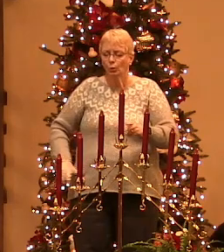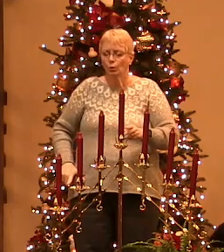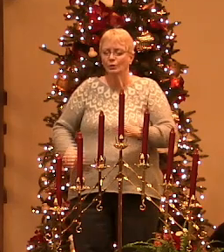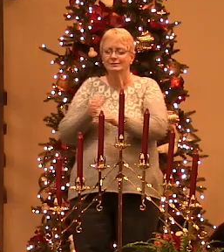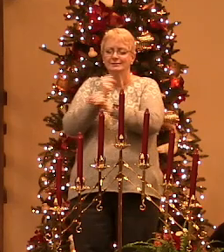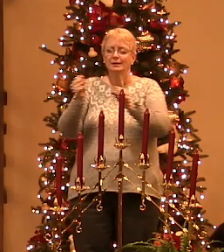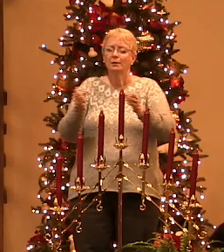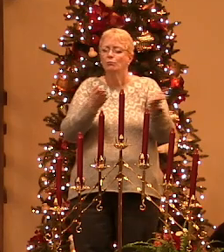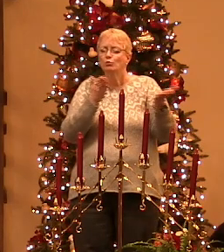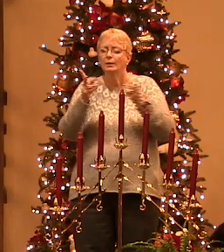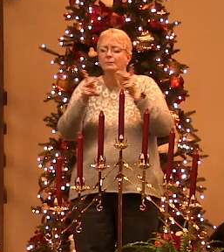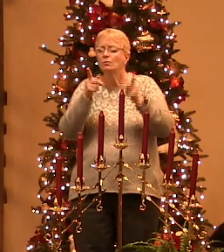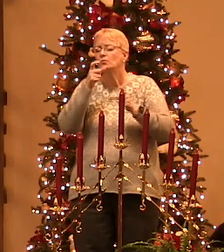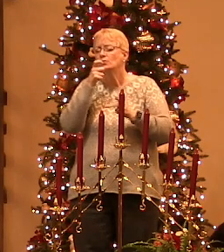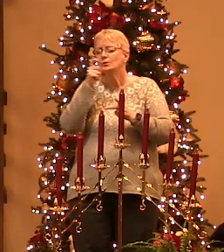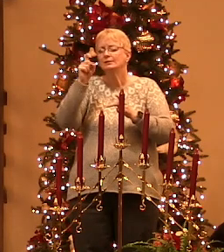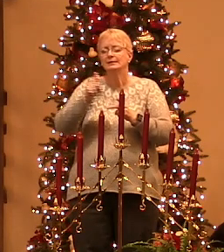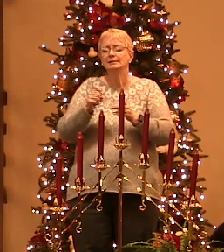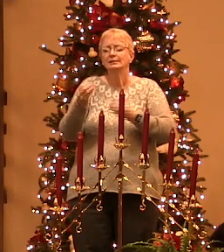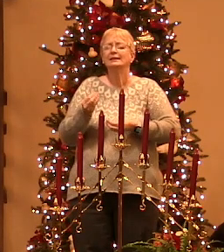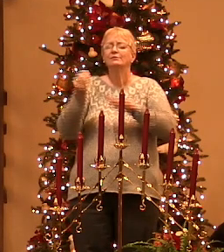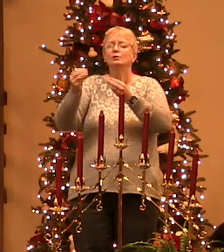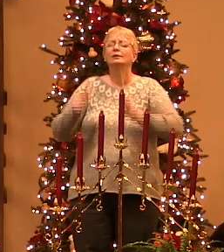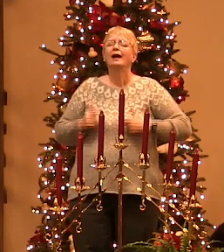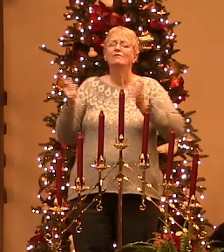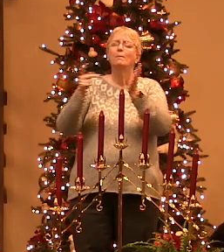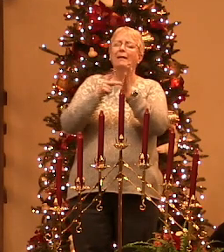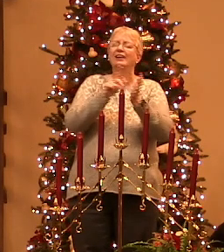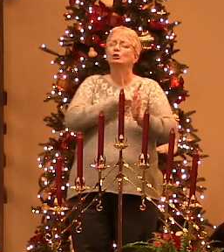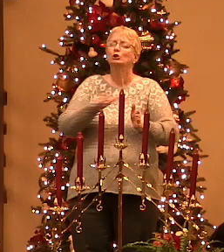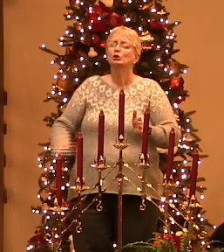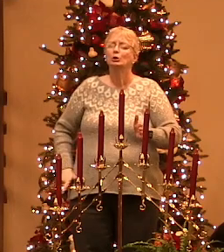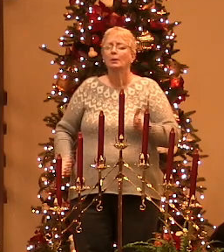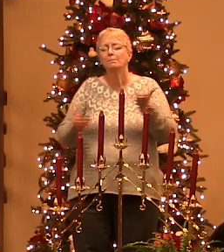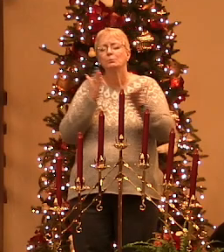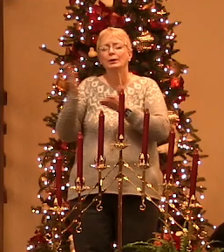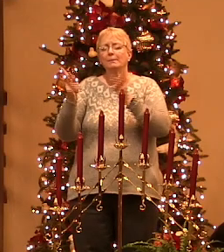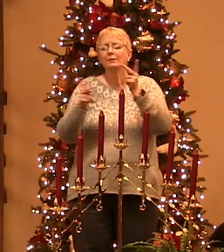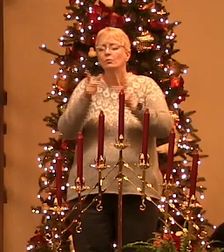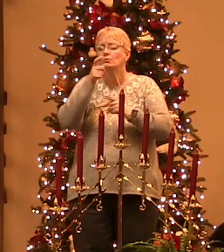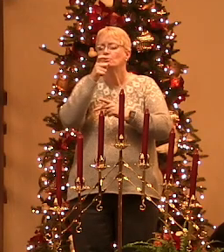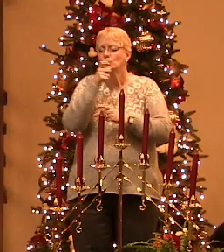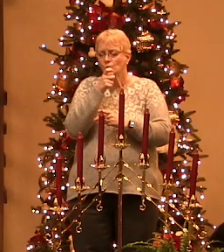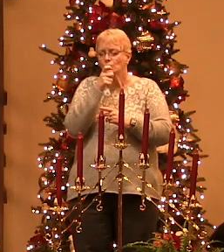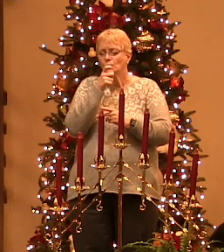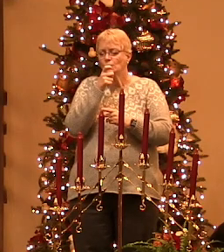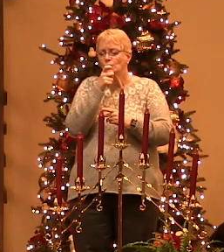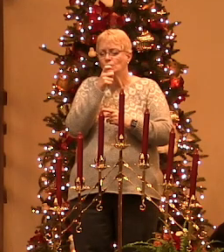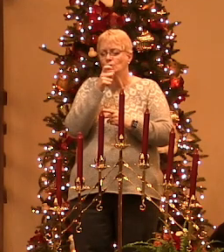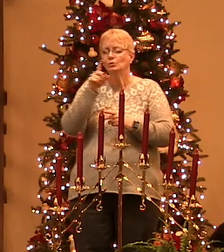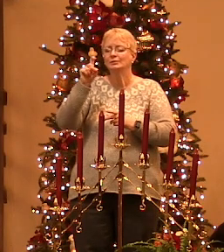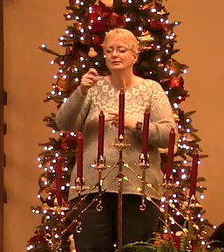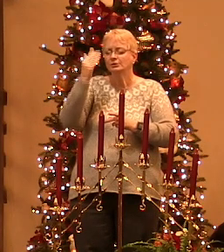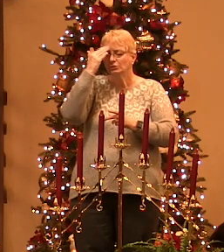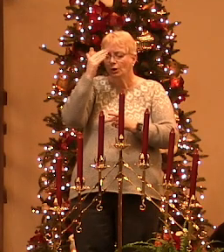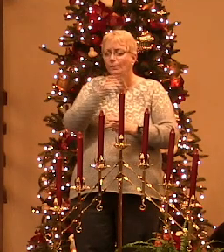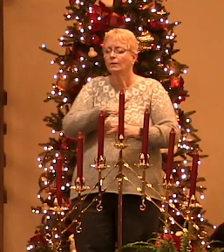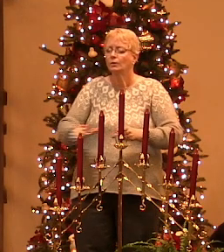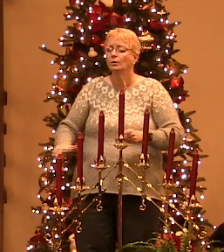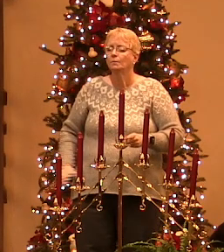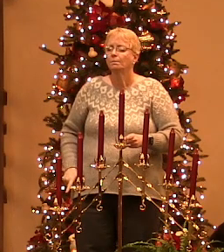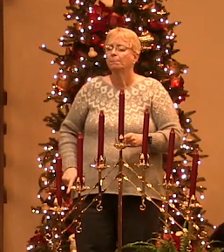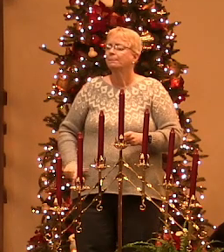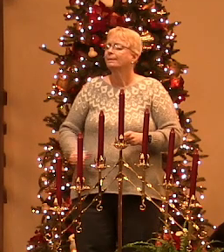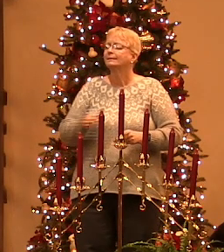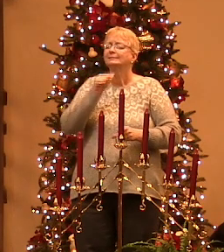people here who need to rededicate their life to you. Draw people here who maybe have always been a believer in you, but you're not their Lord. They're